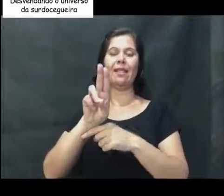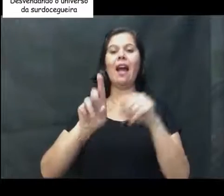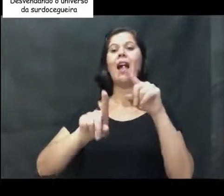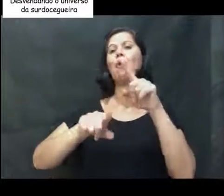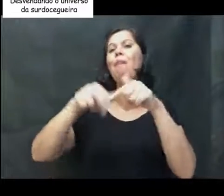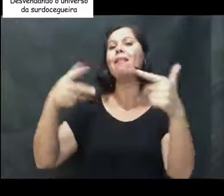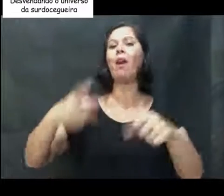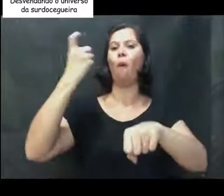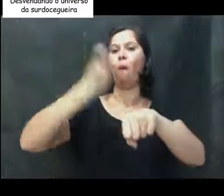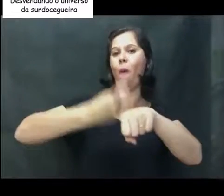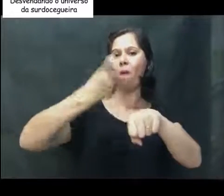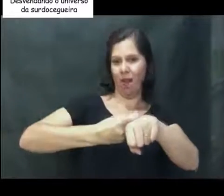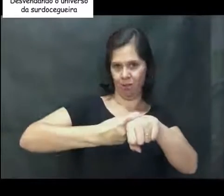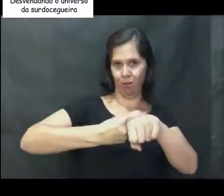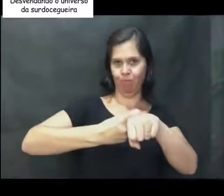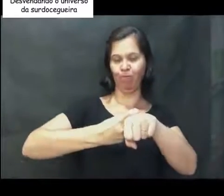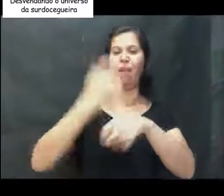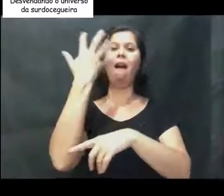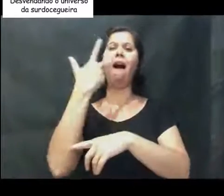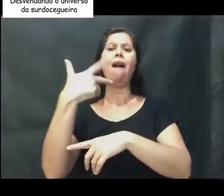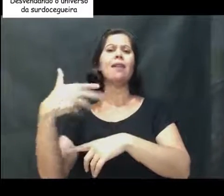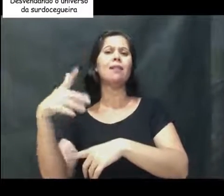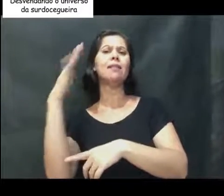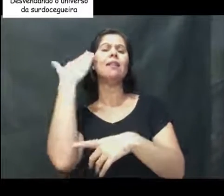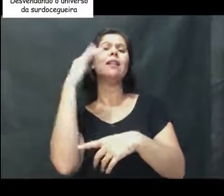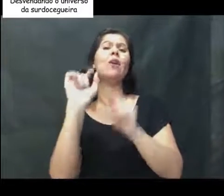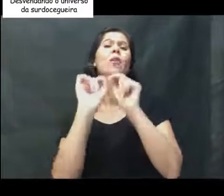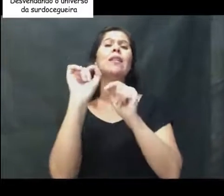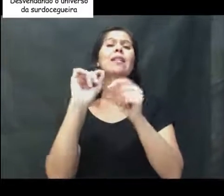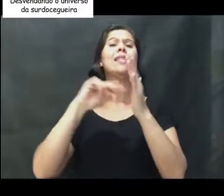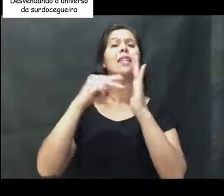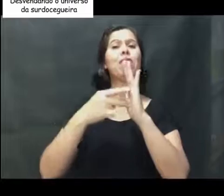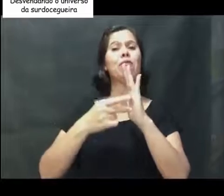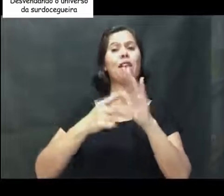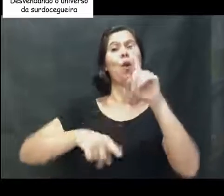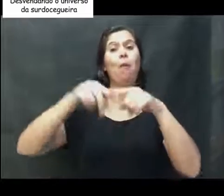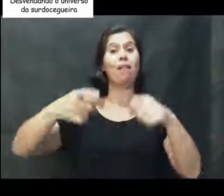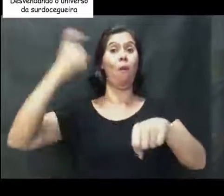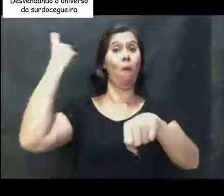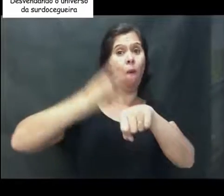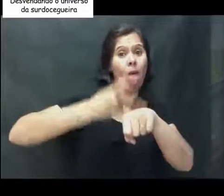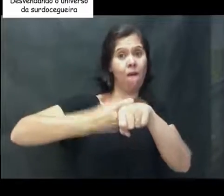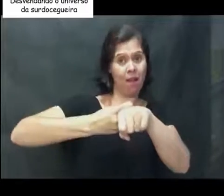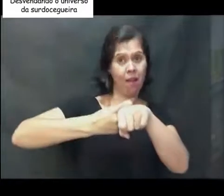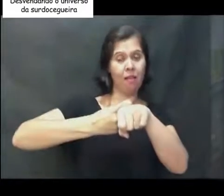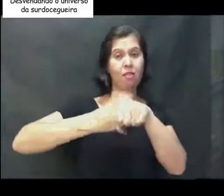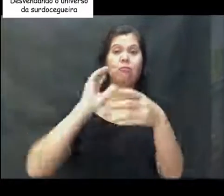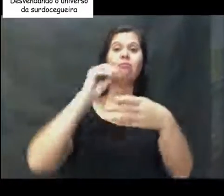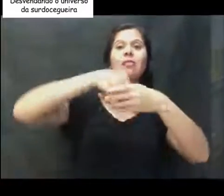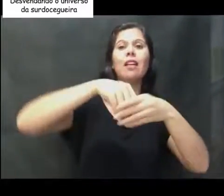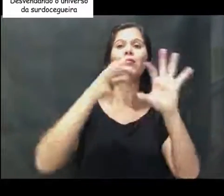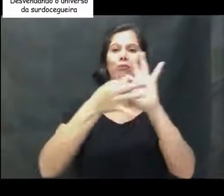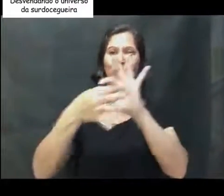When the child knows what the concrete object means within that specific context, that object can be associated with